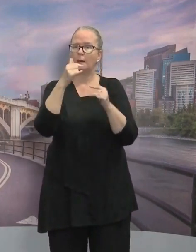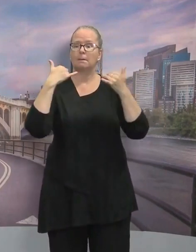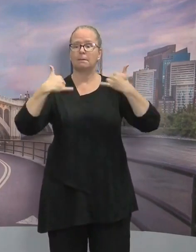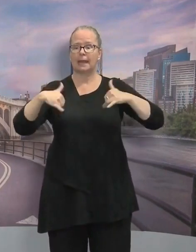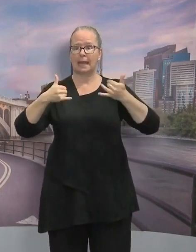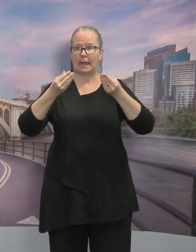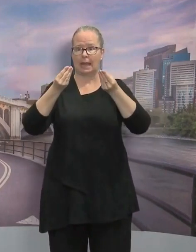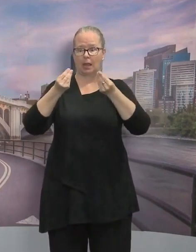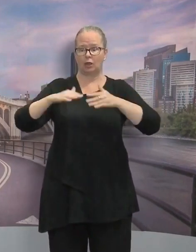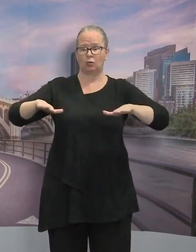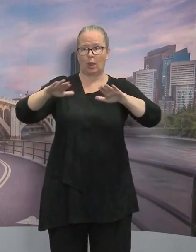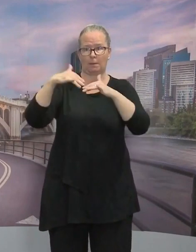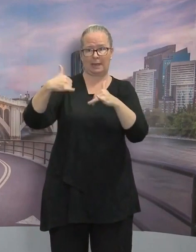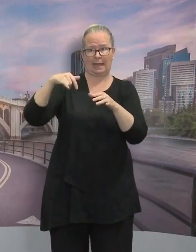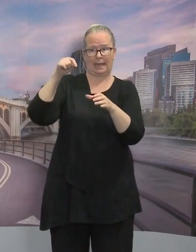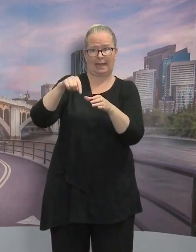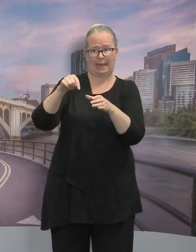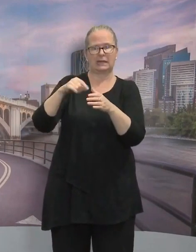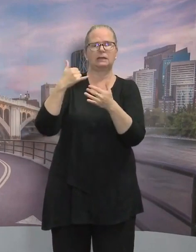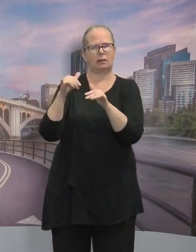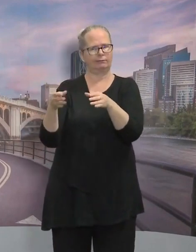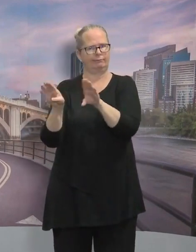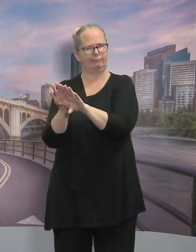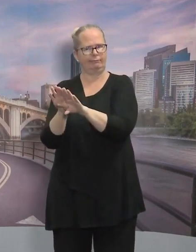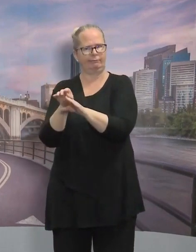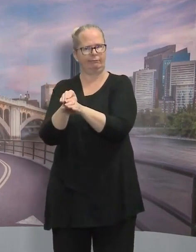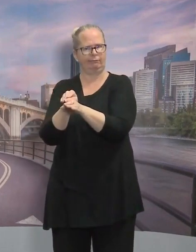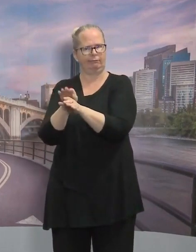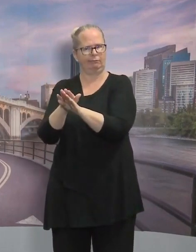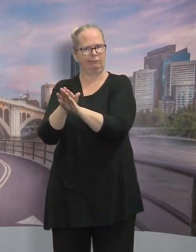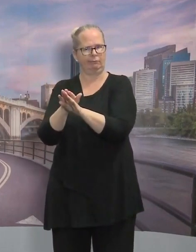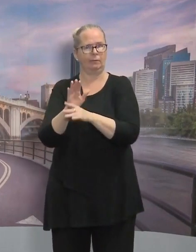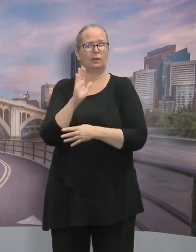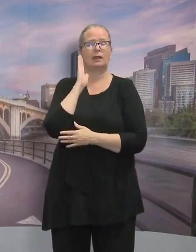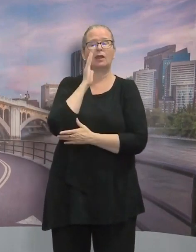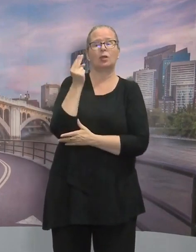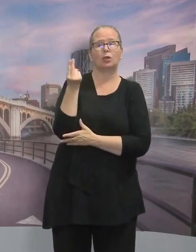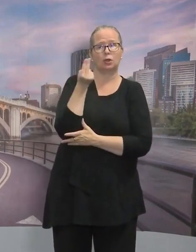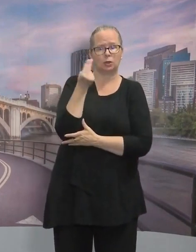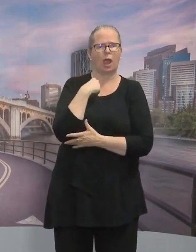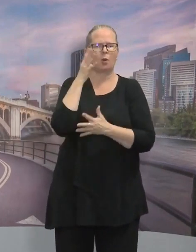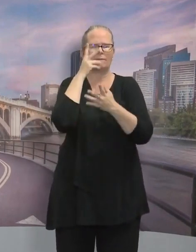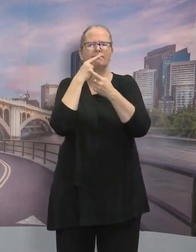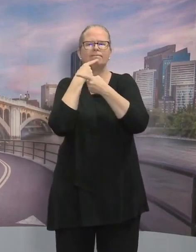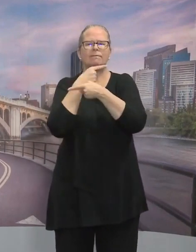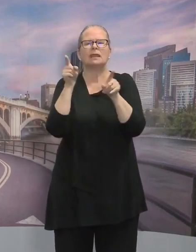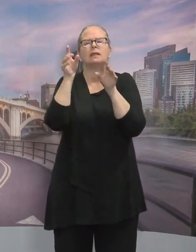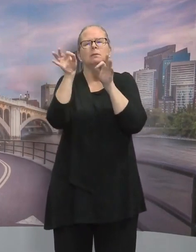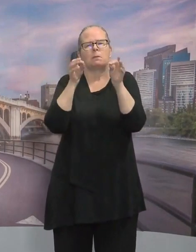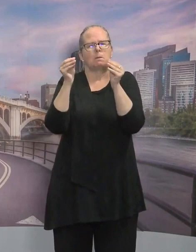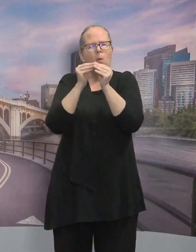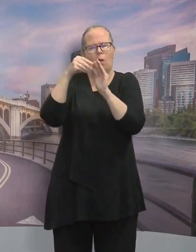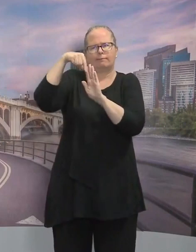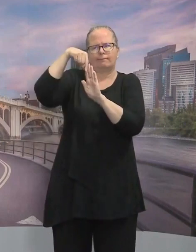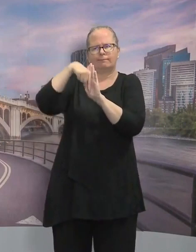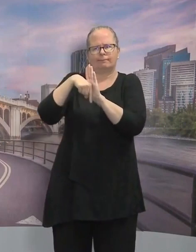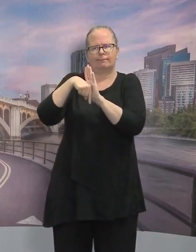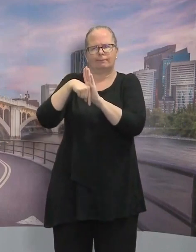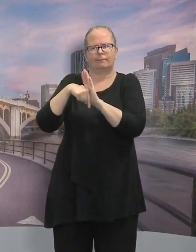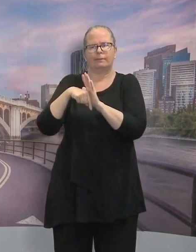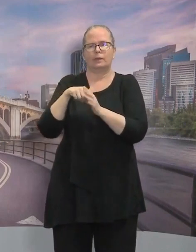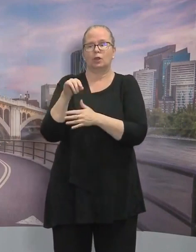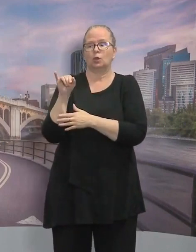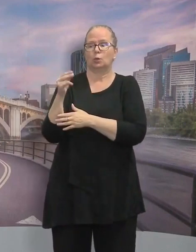current plan, and we'll have more to say about this on Thursday, but the current plan is to allow those to open for June 1st,